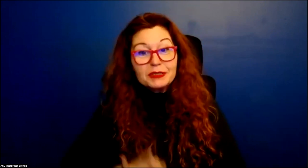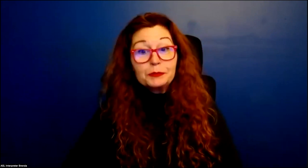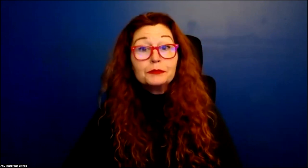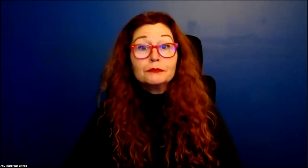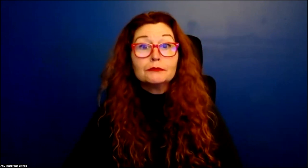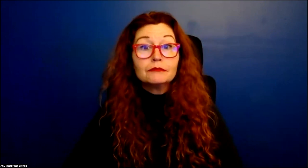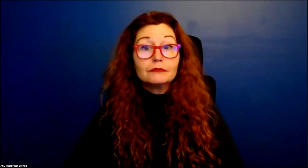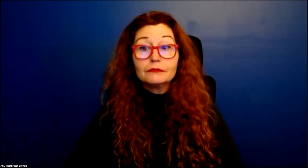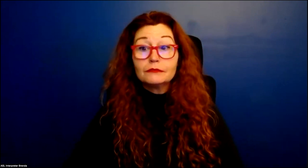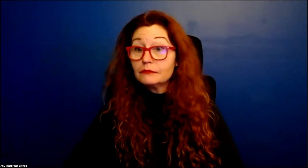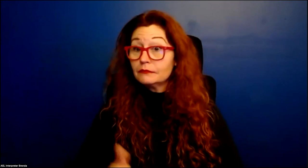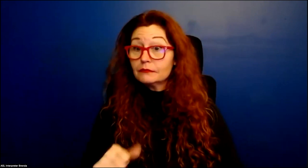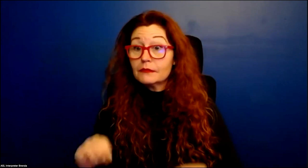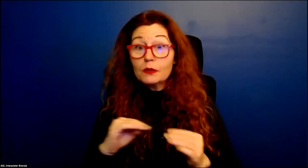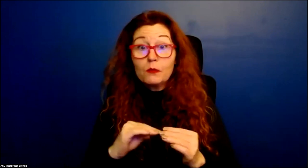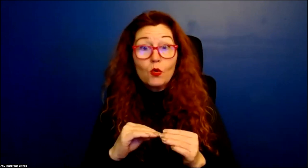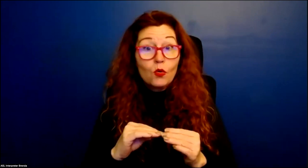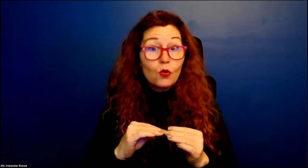Do we have any other